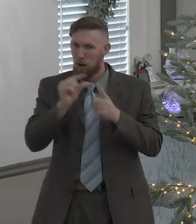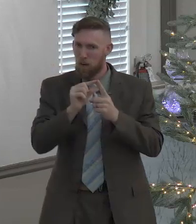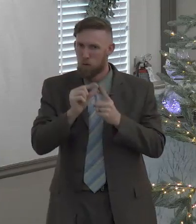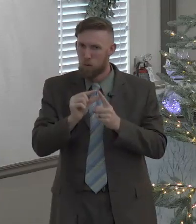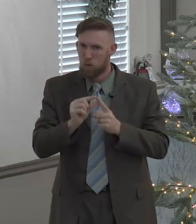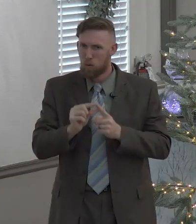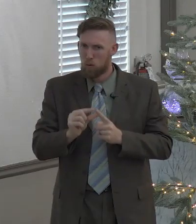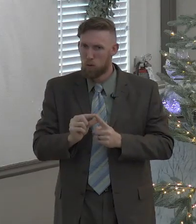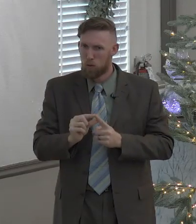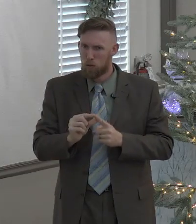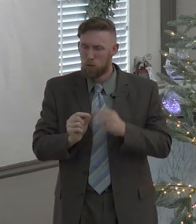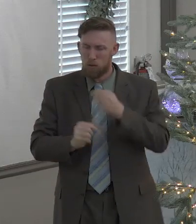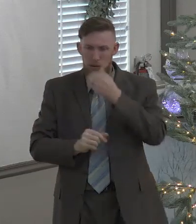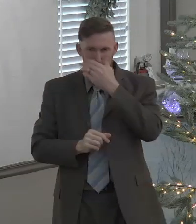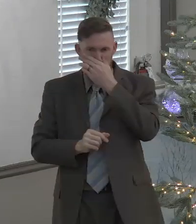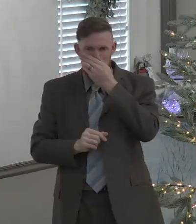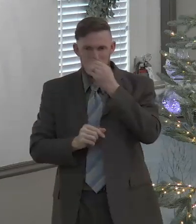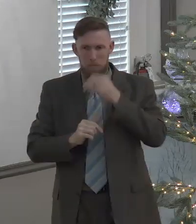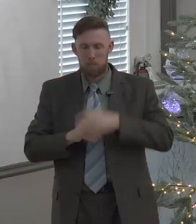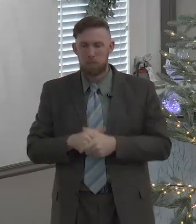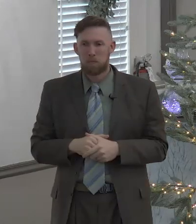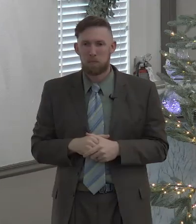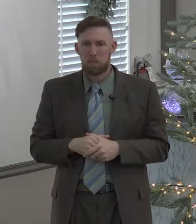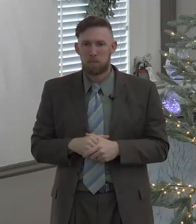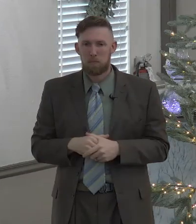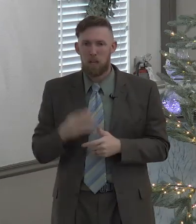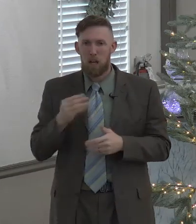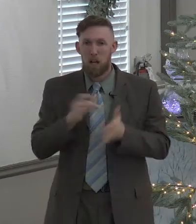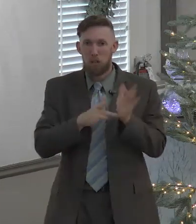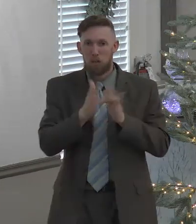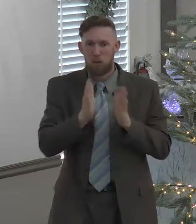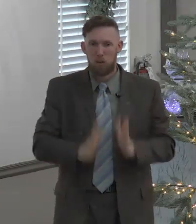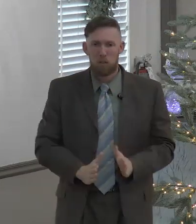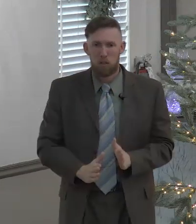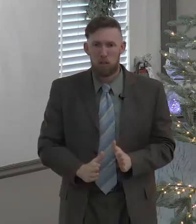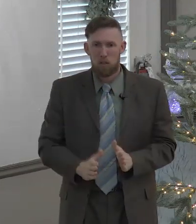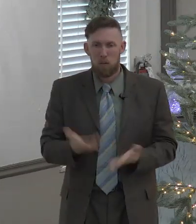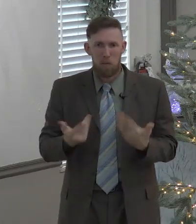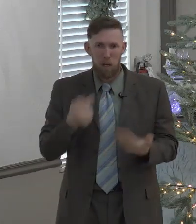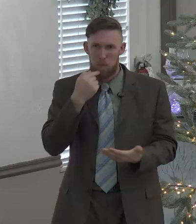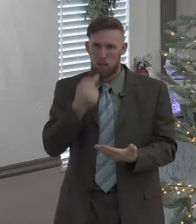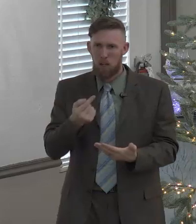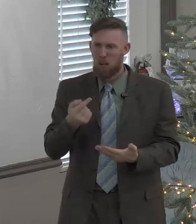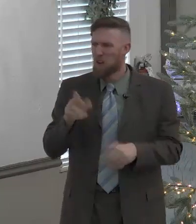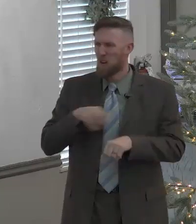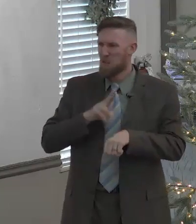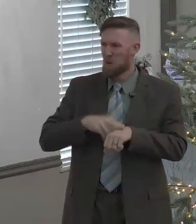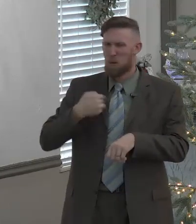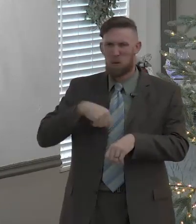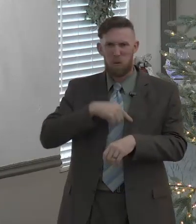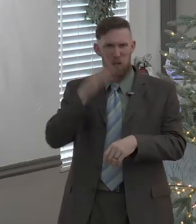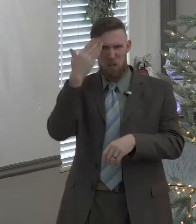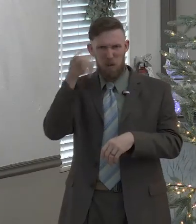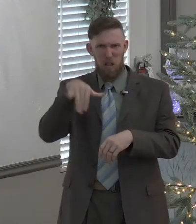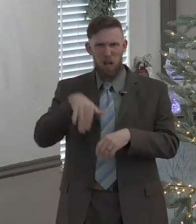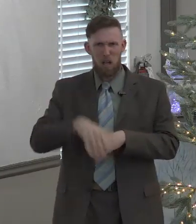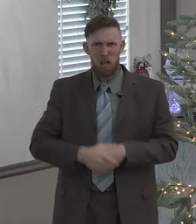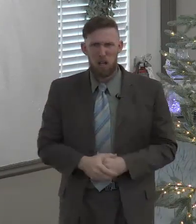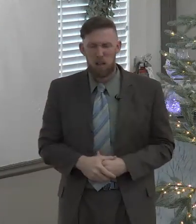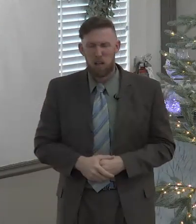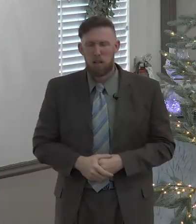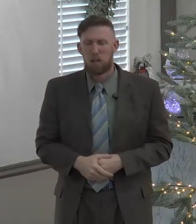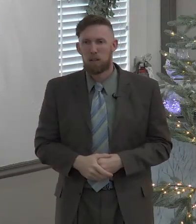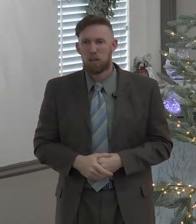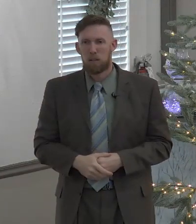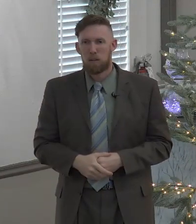miraculous than just those five words. It seems like we all, if we're Christians, it seems like, well, yeah, of course we already